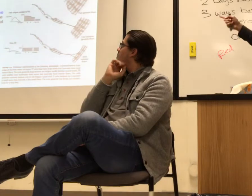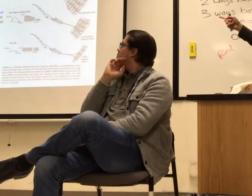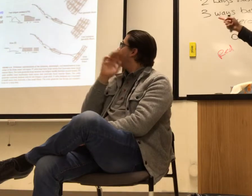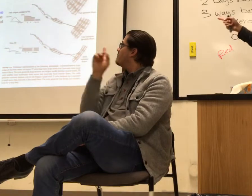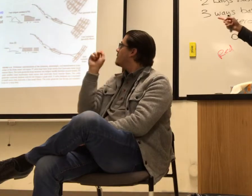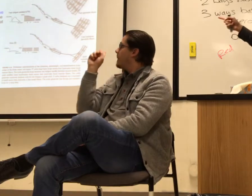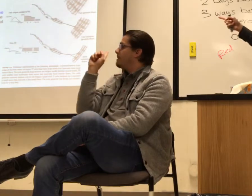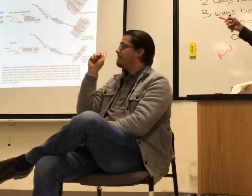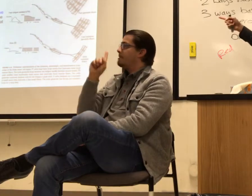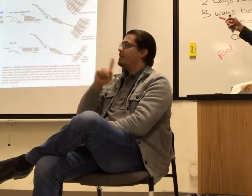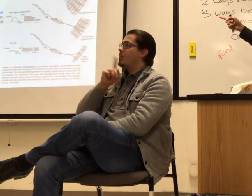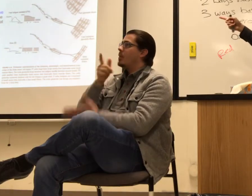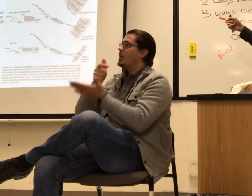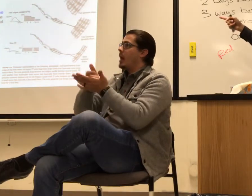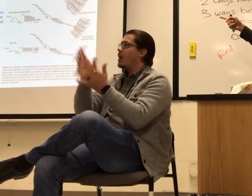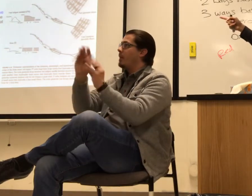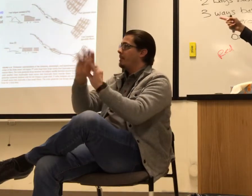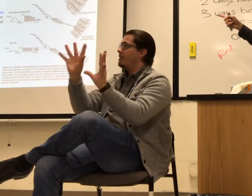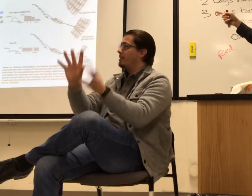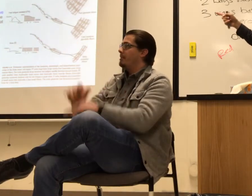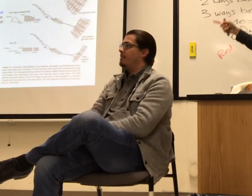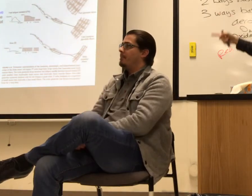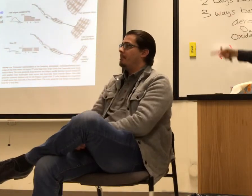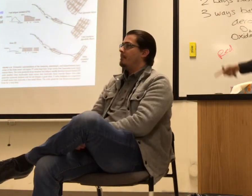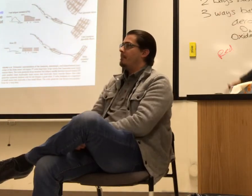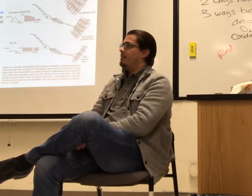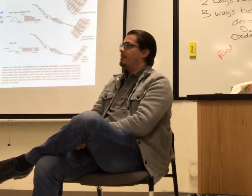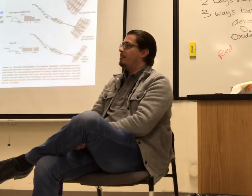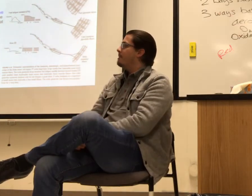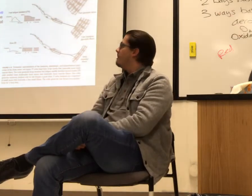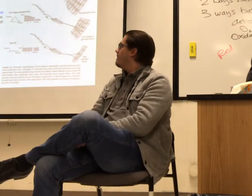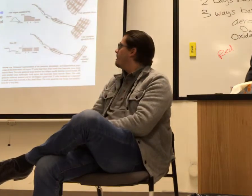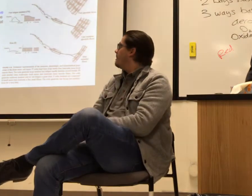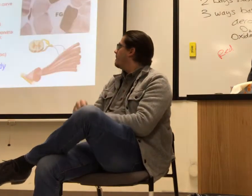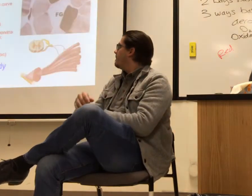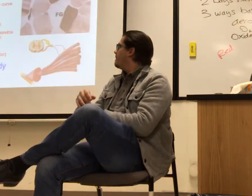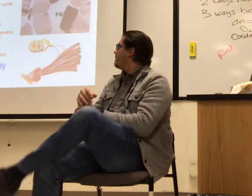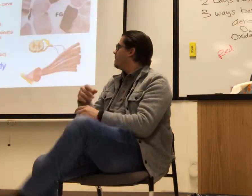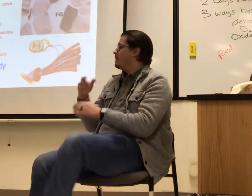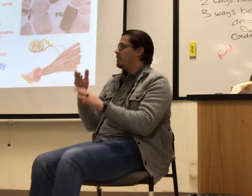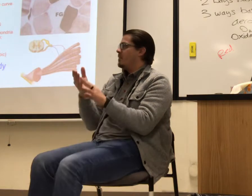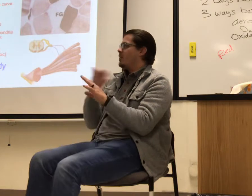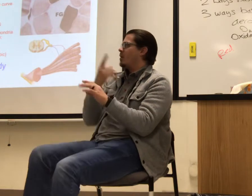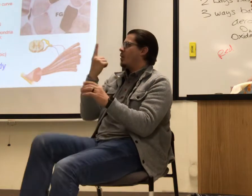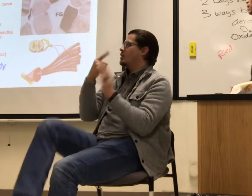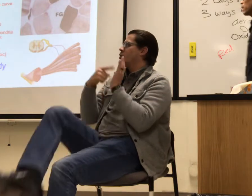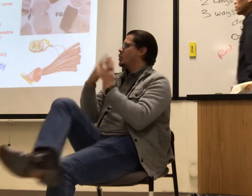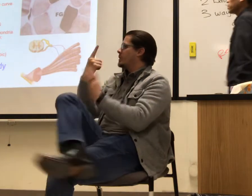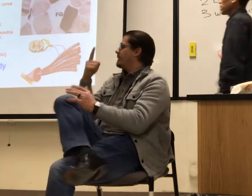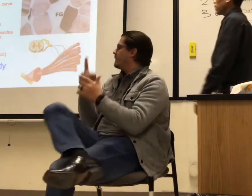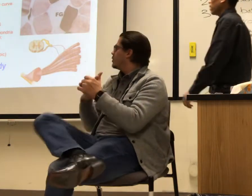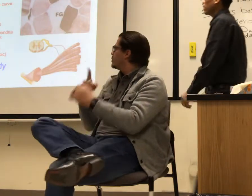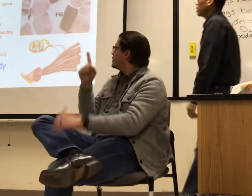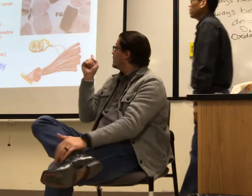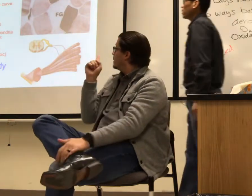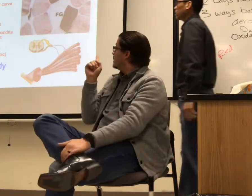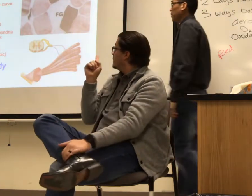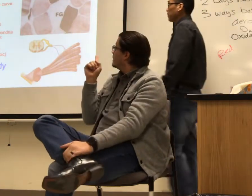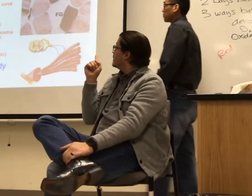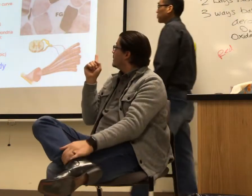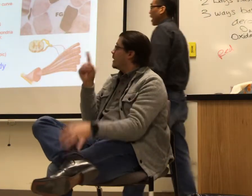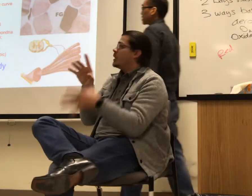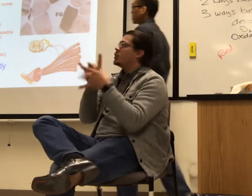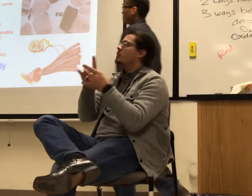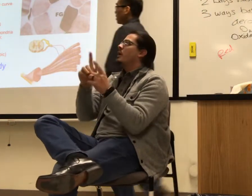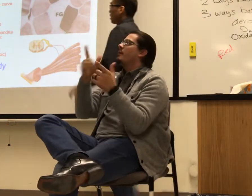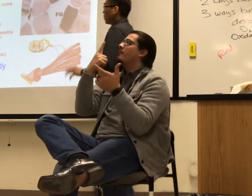is this one here. Okay. But before I move away from this slide, there's something on it I want to point out to you. In terms of the speed